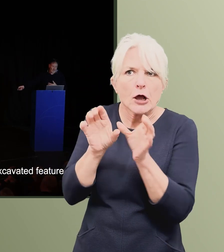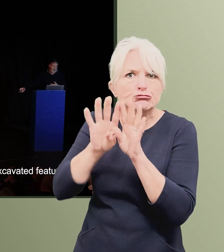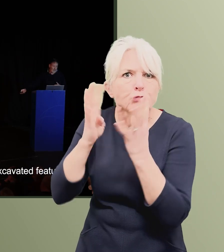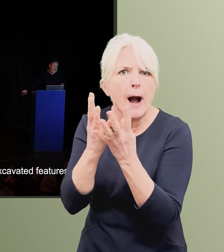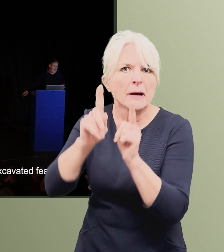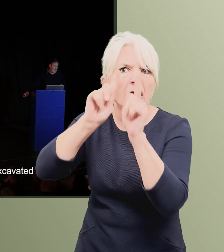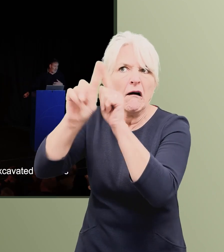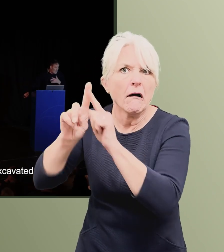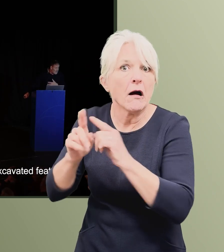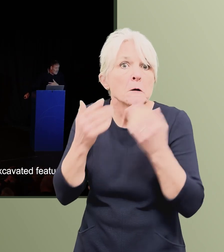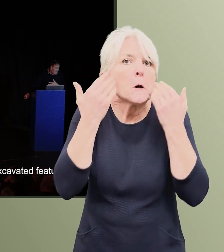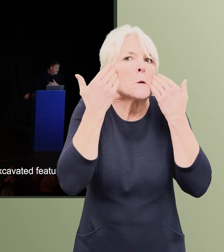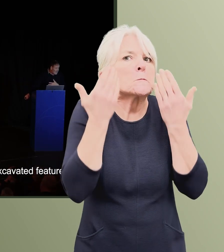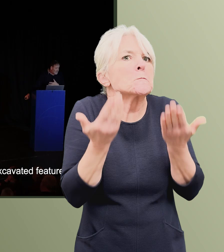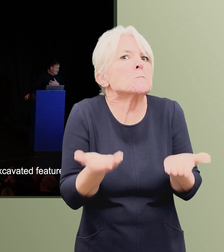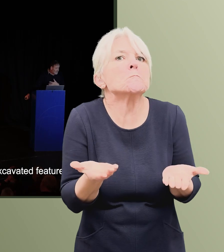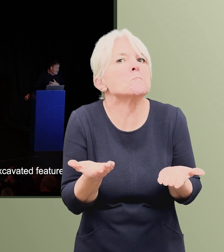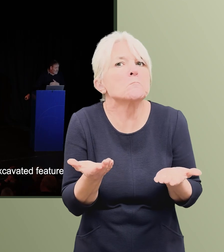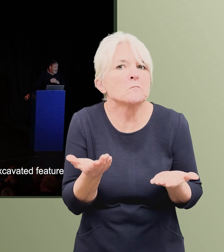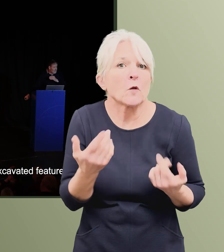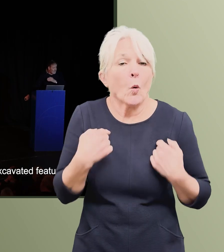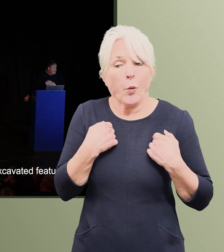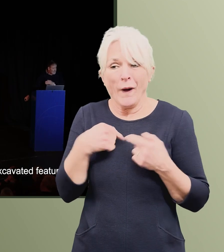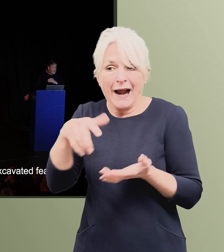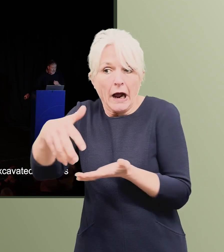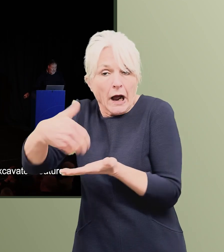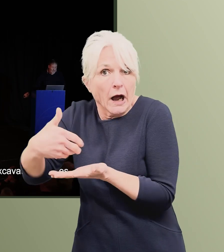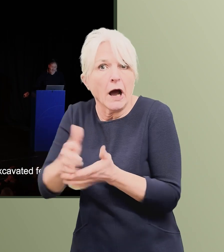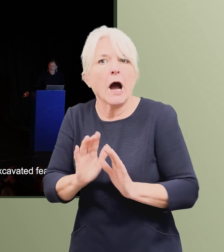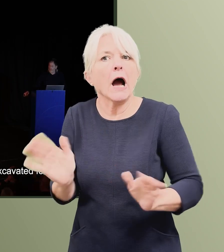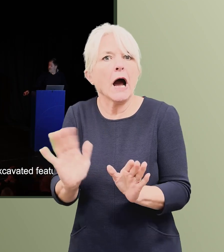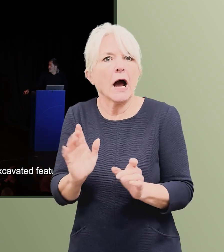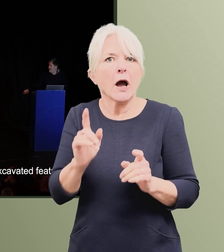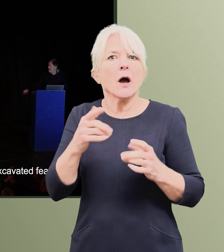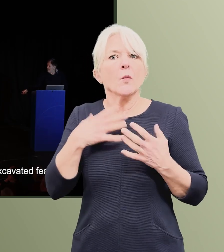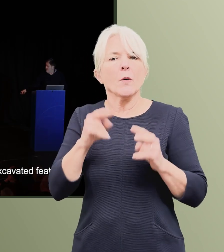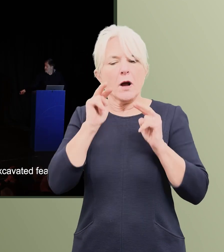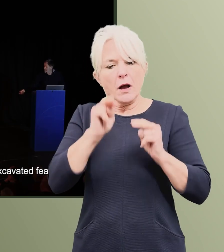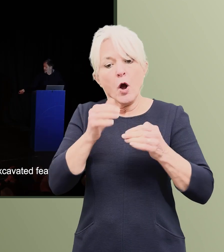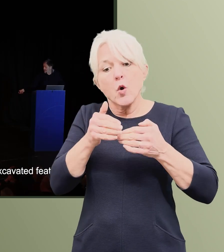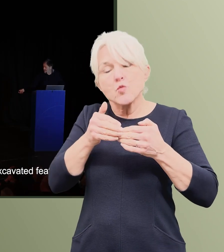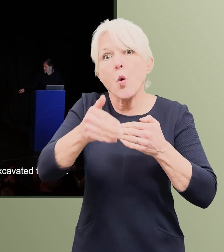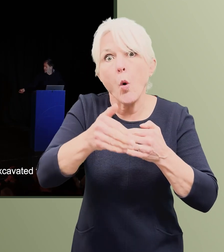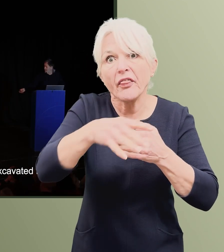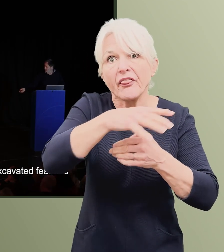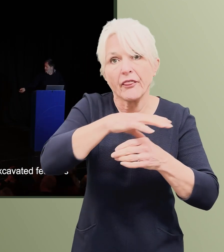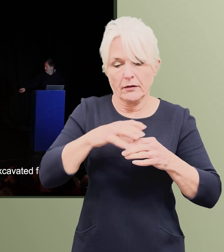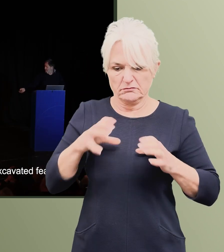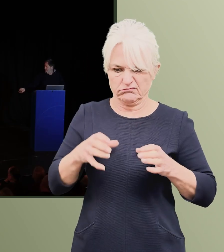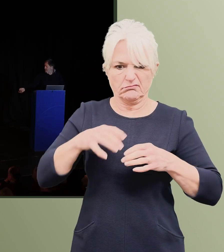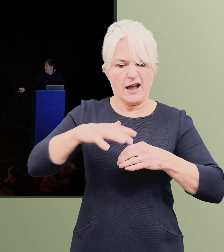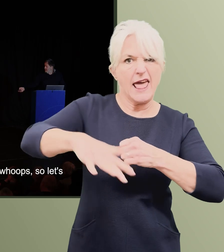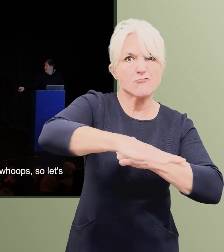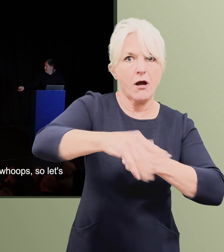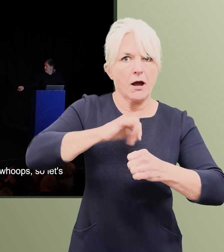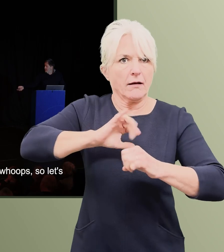this site. And we didn't actually excavate the site. We excavated features to the north of the